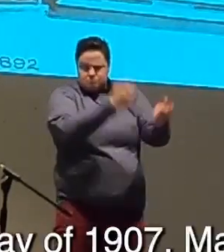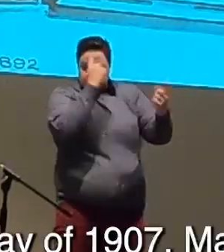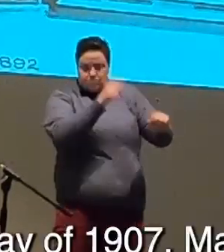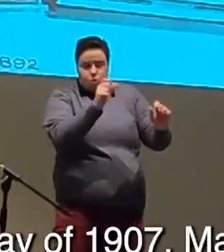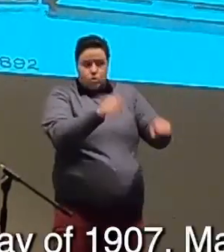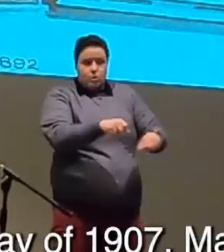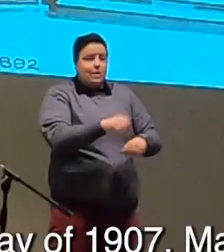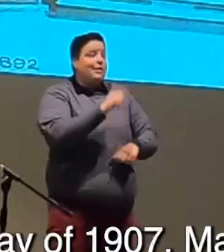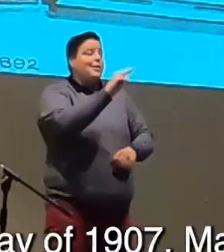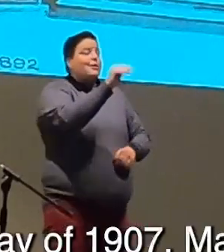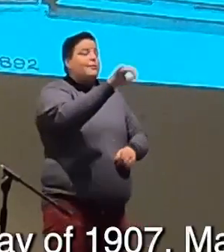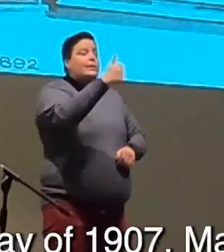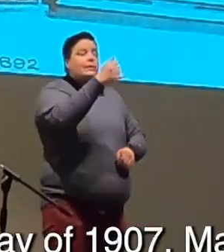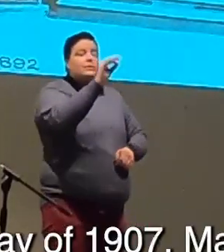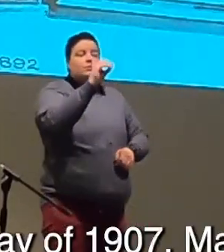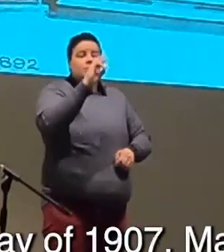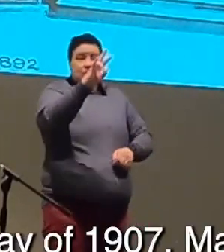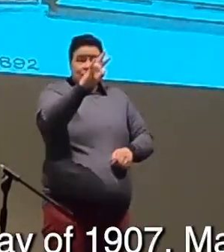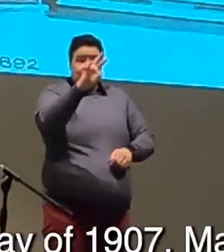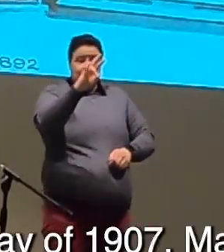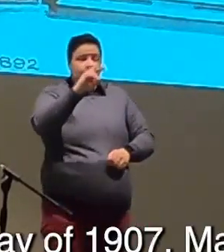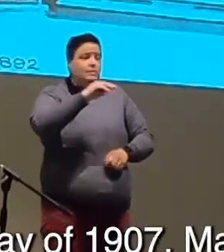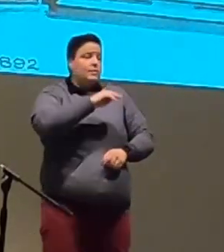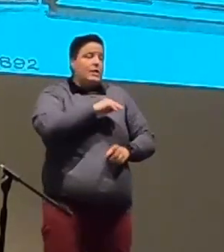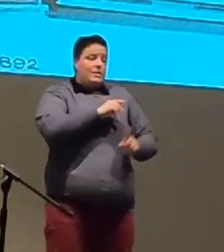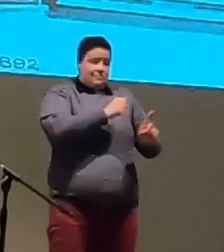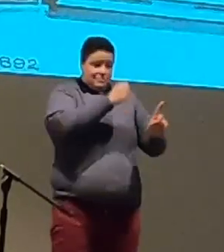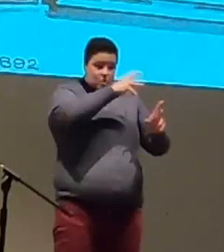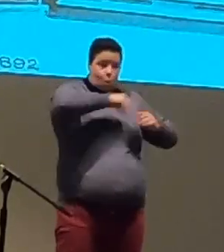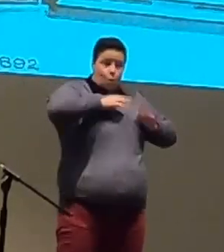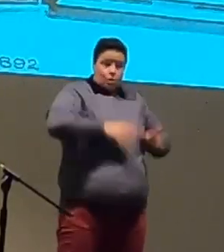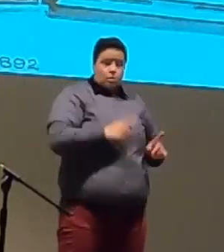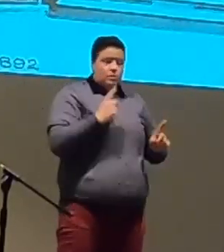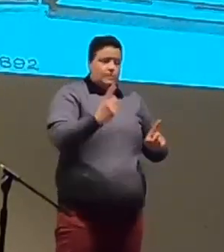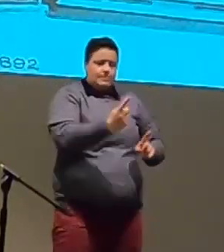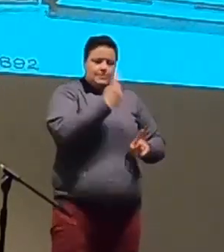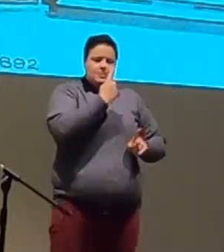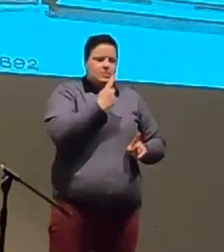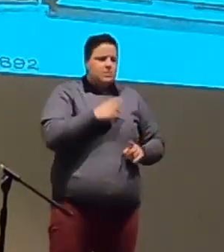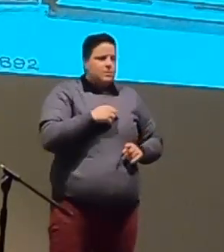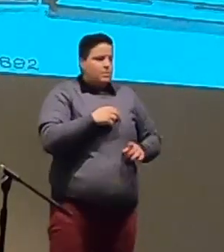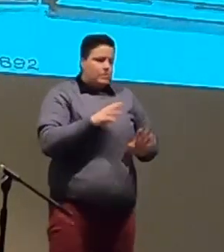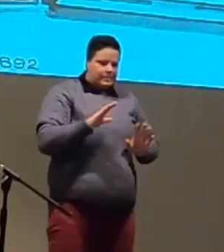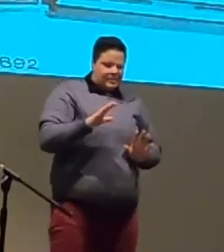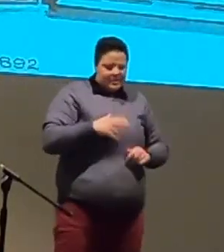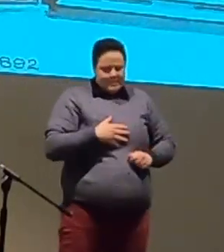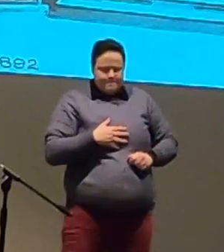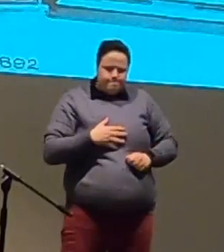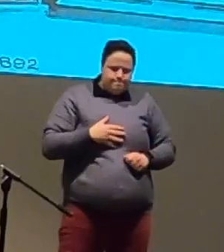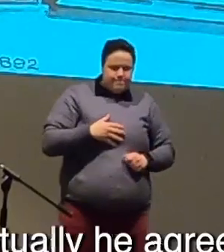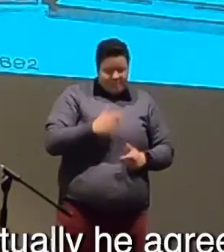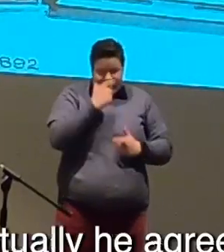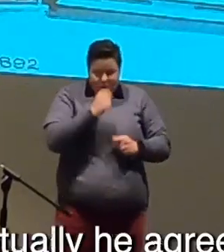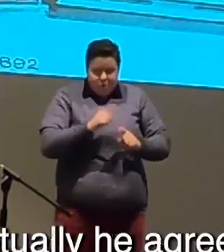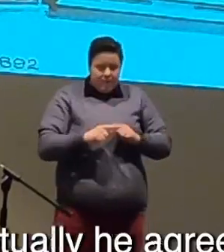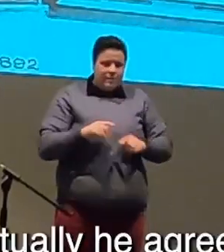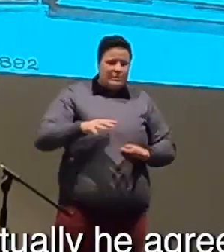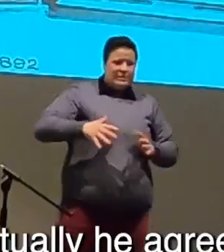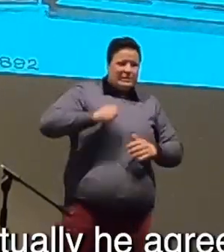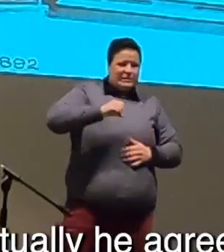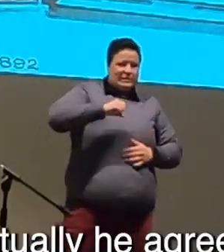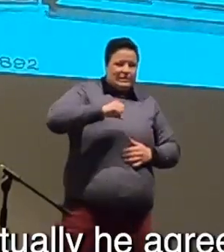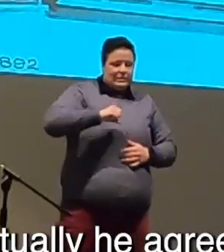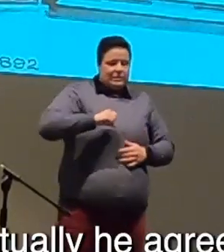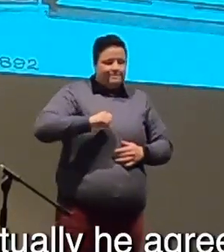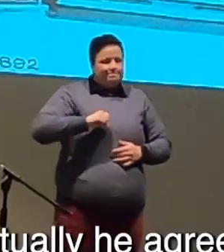May of 1907, Macbeth was approached with the idea, and he was hesitant, but he was very interested in the cause. Eventually, he